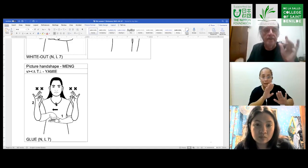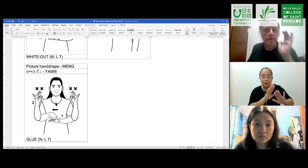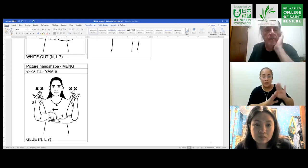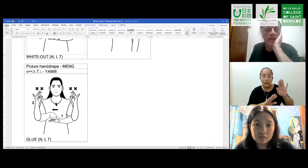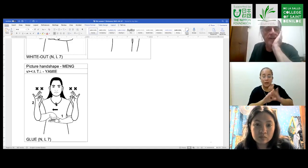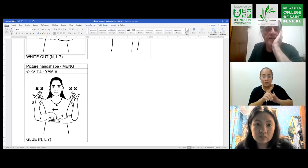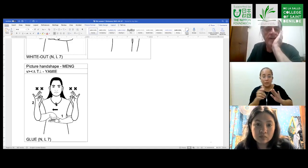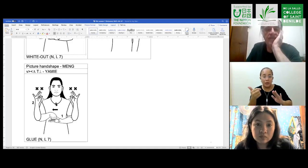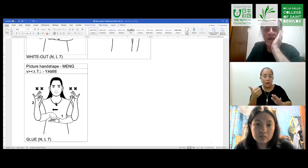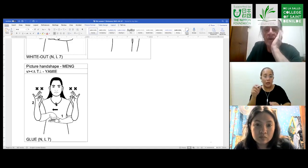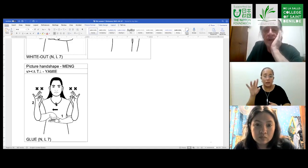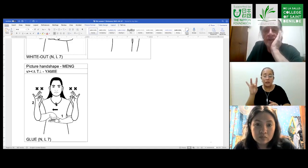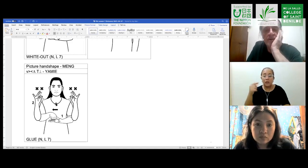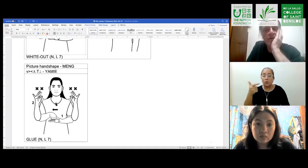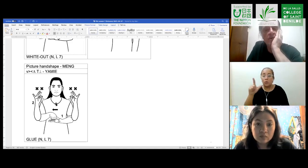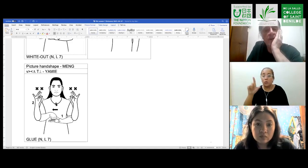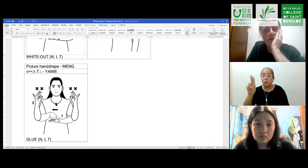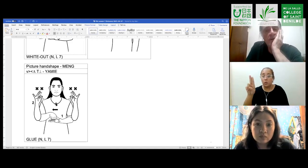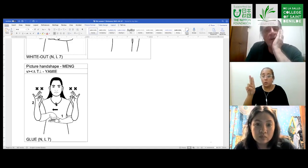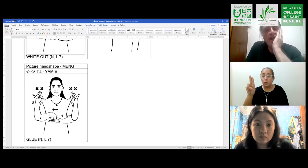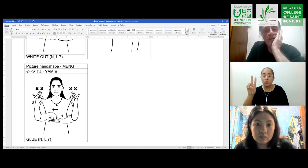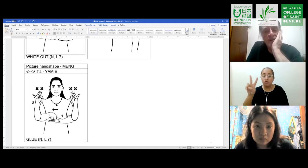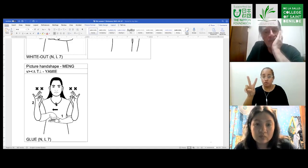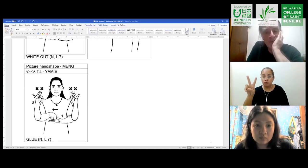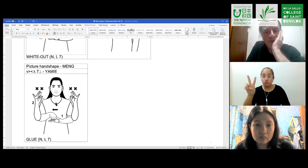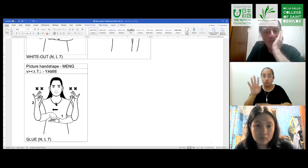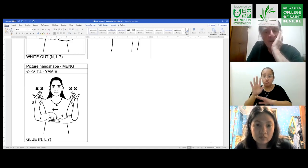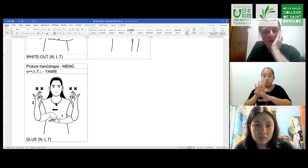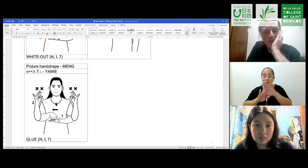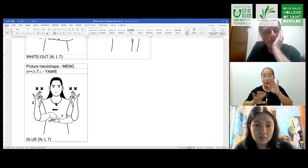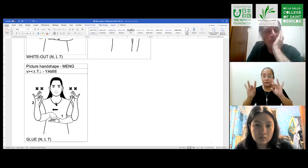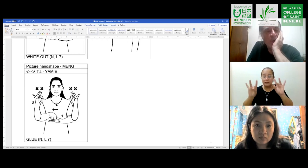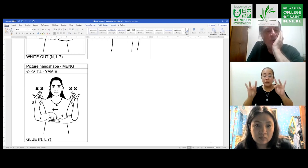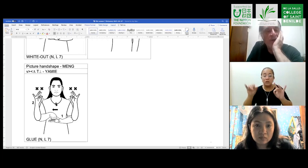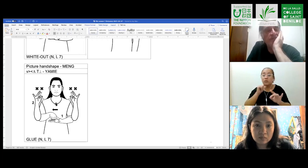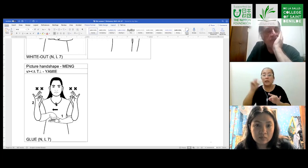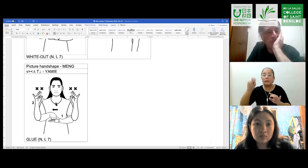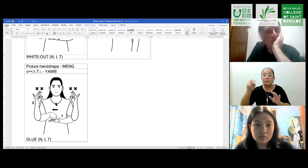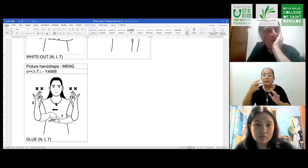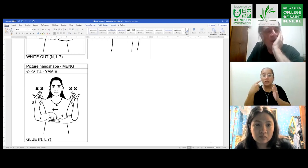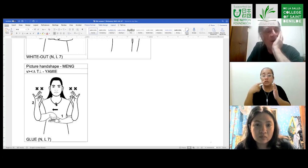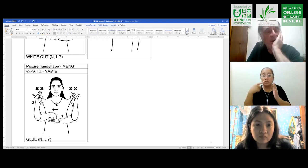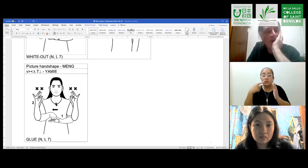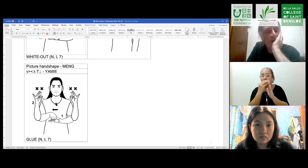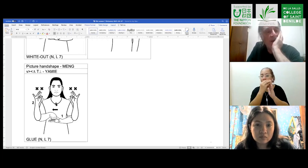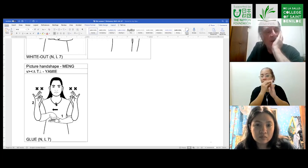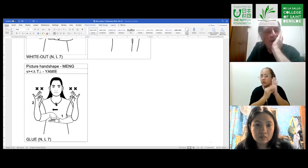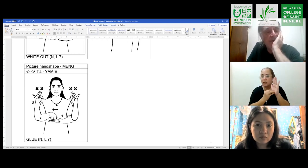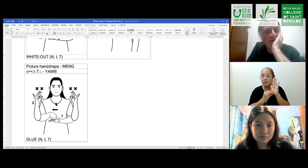a two-handed sign following it. So you don't need to look at hand shape for that. Okay. Let's go to the